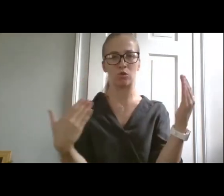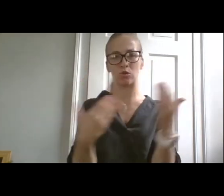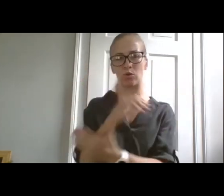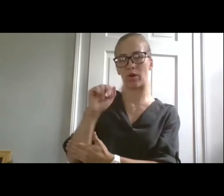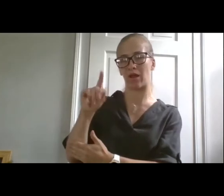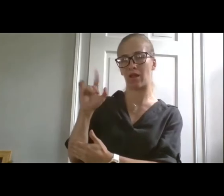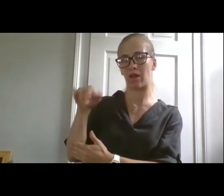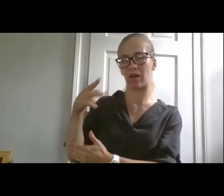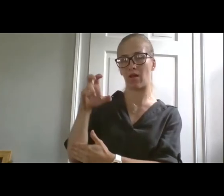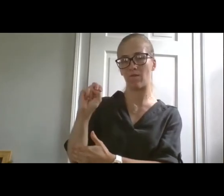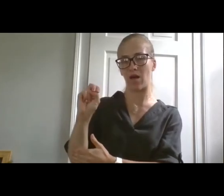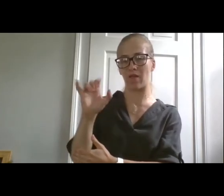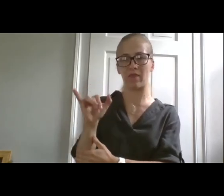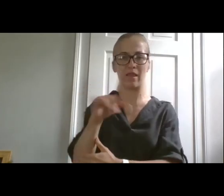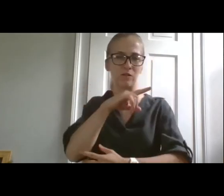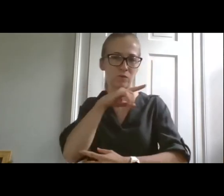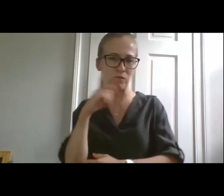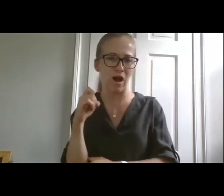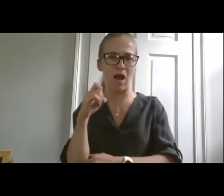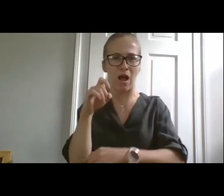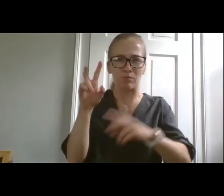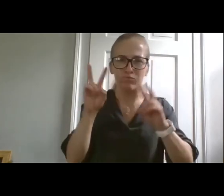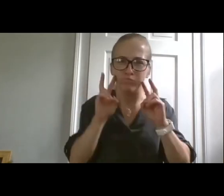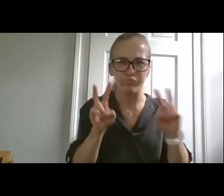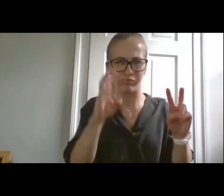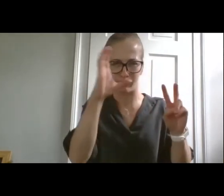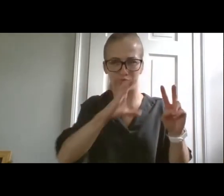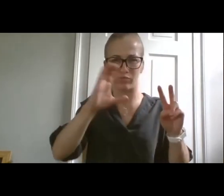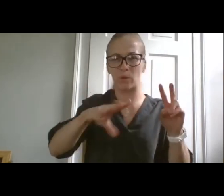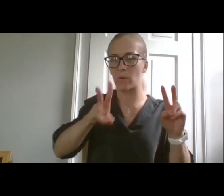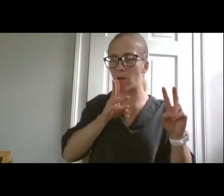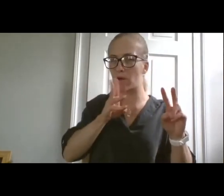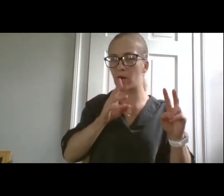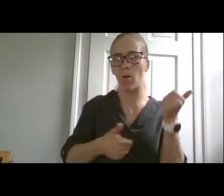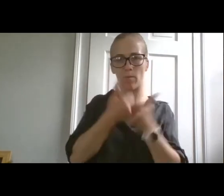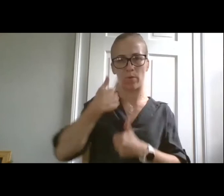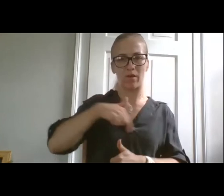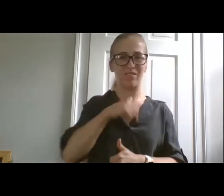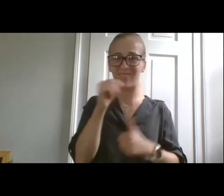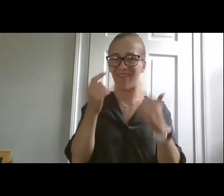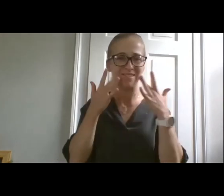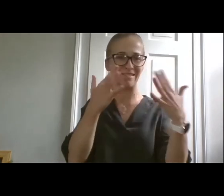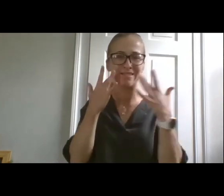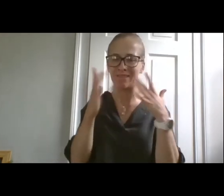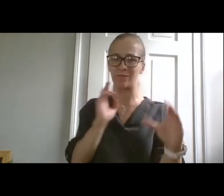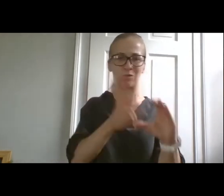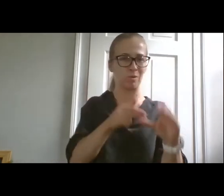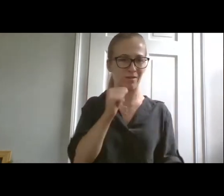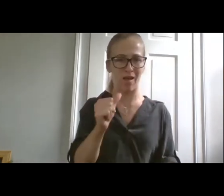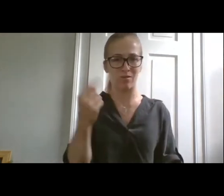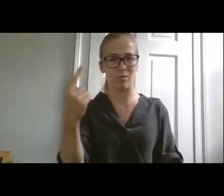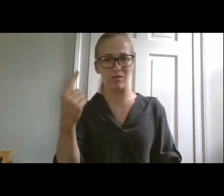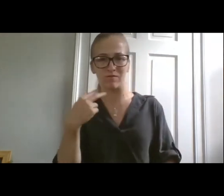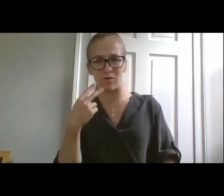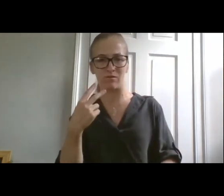antiphon, like dry lands searching for water. Most of us aren't singing though, just an odd voice here and